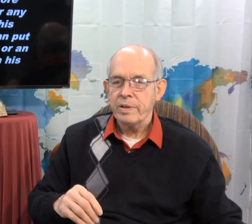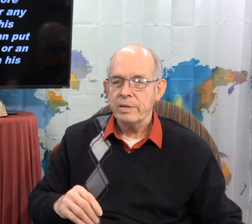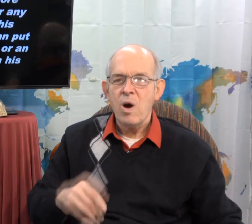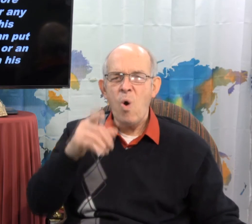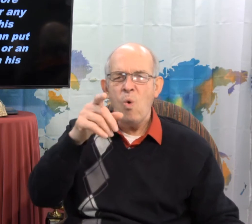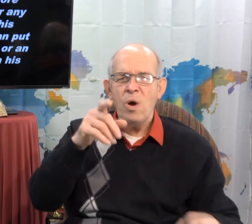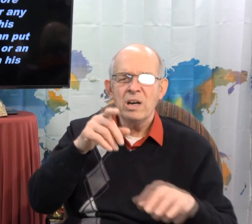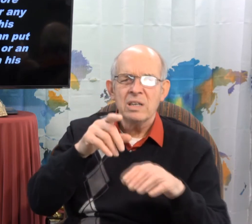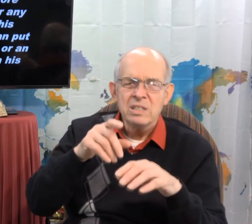Oh!